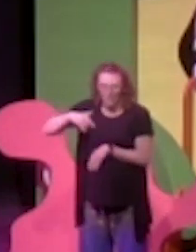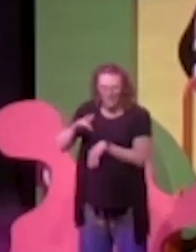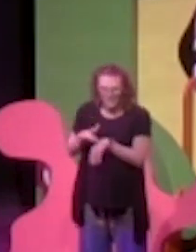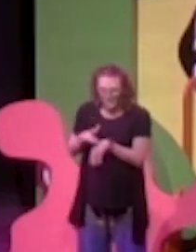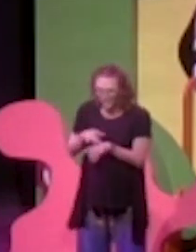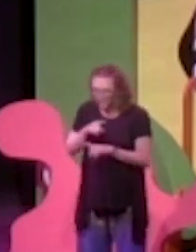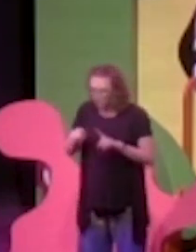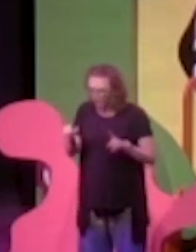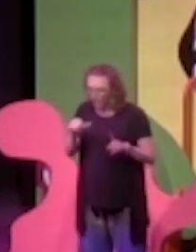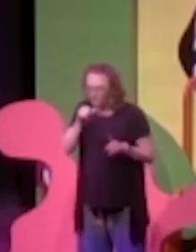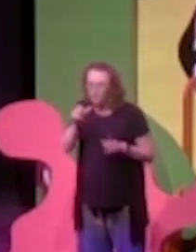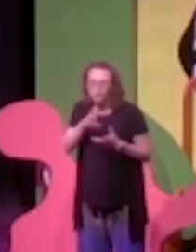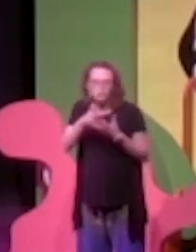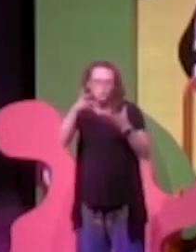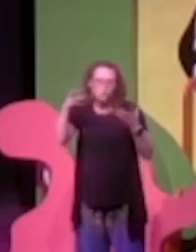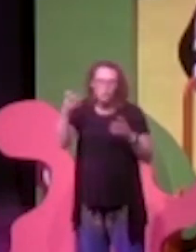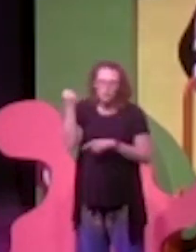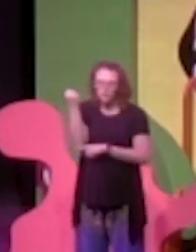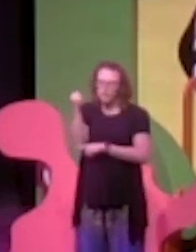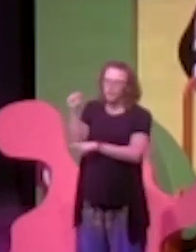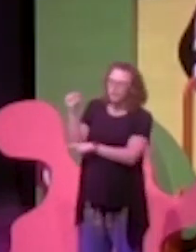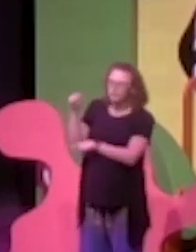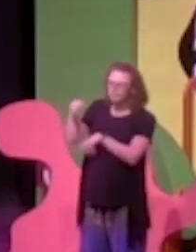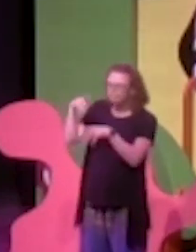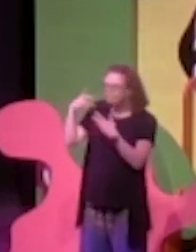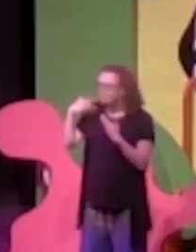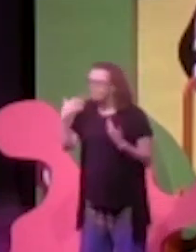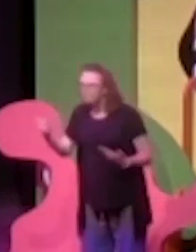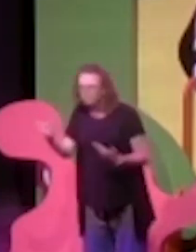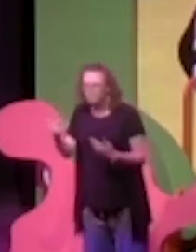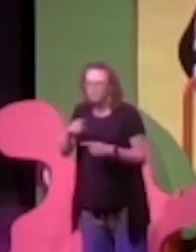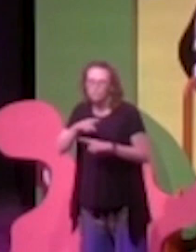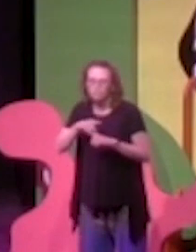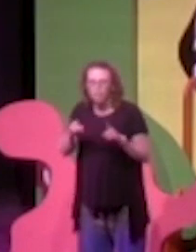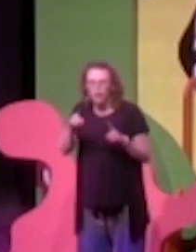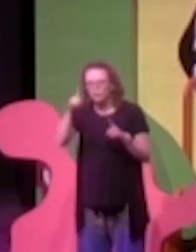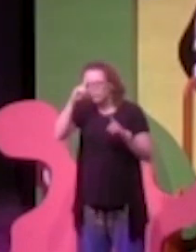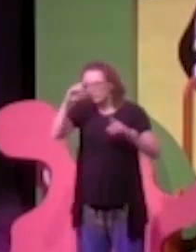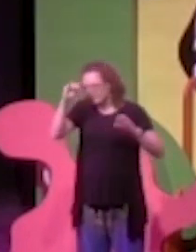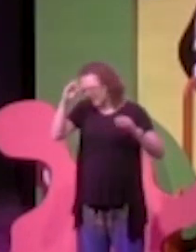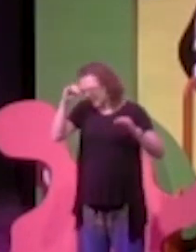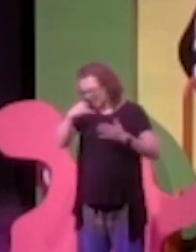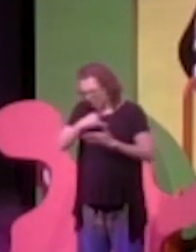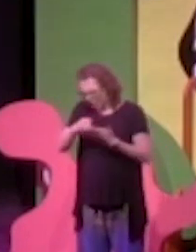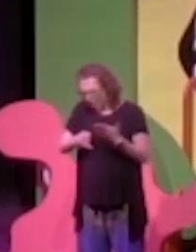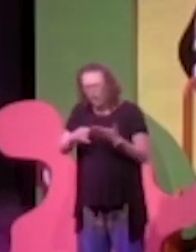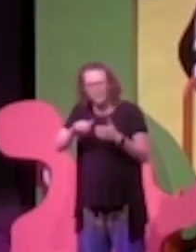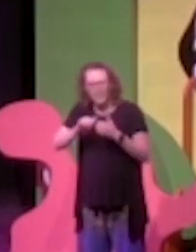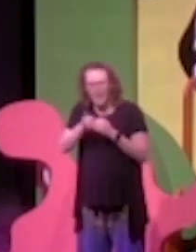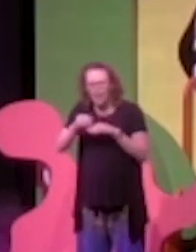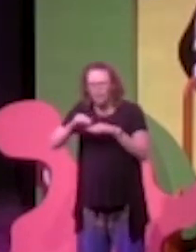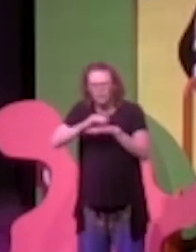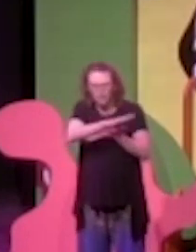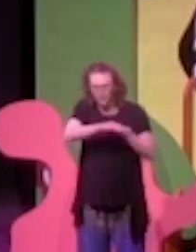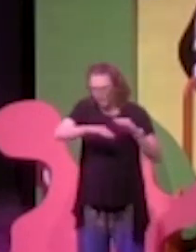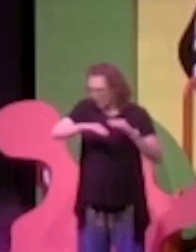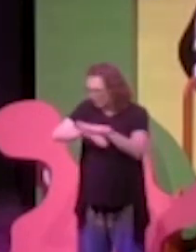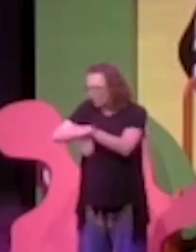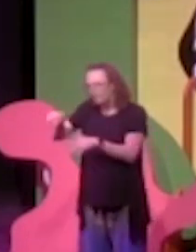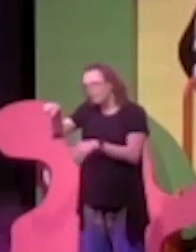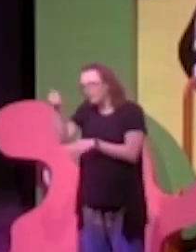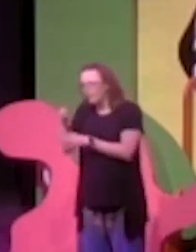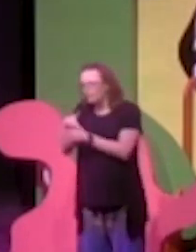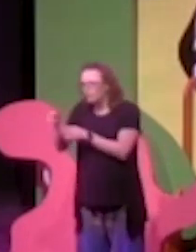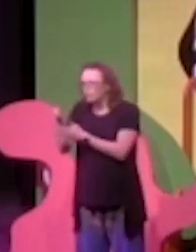of a movement over many years, really, to think about arts in all, or cross-sector arts, or whichever phrase you use, but the